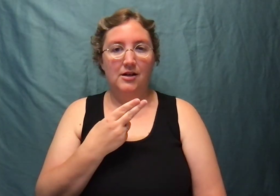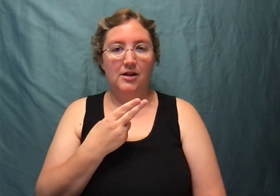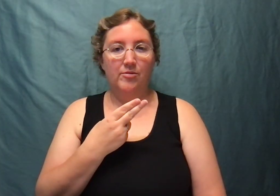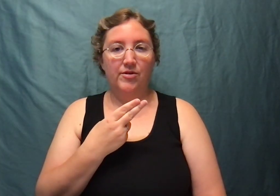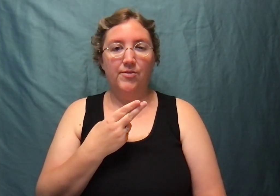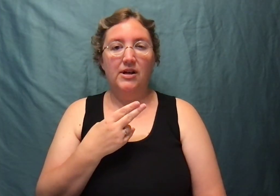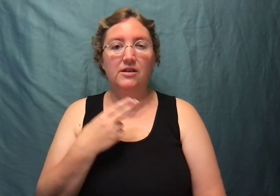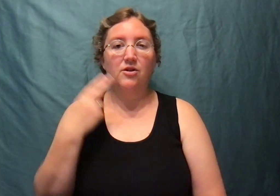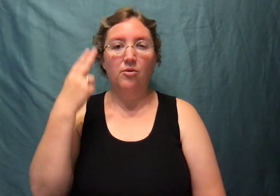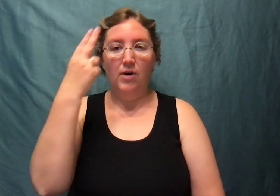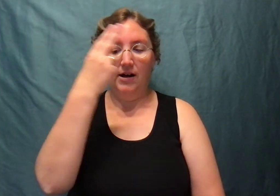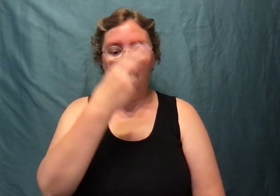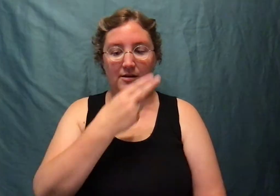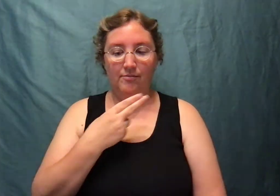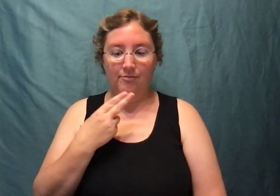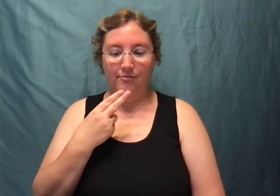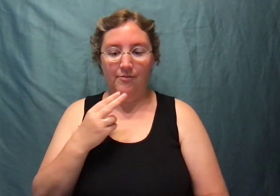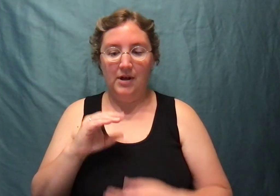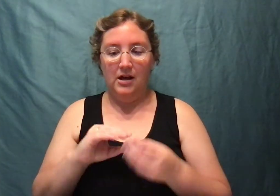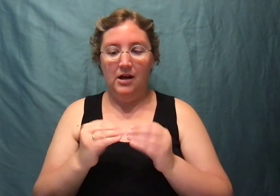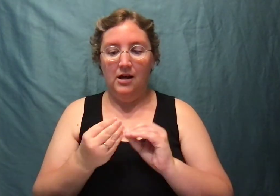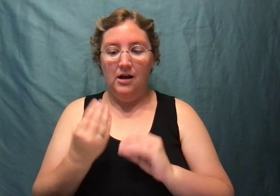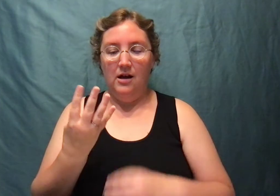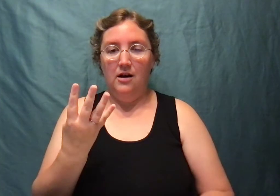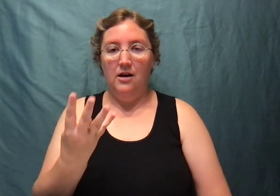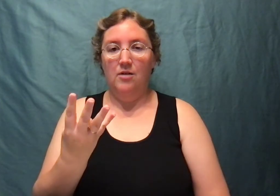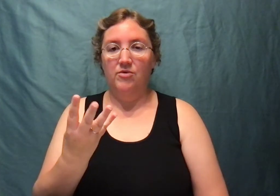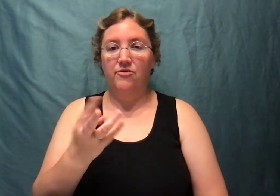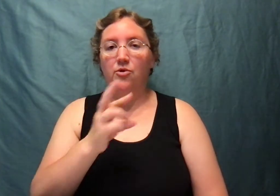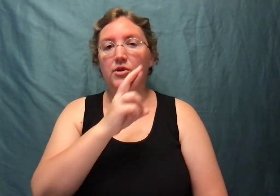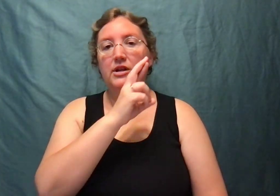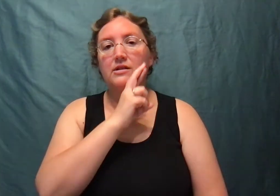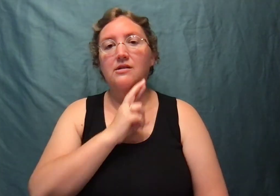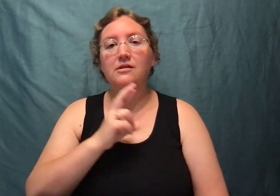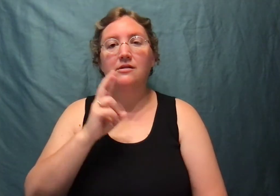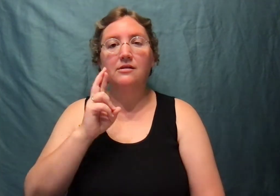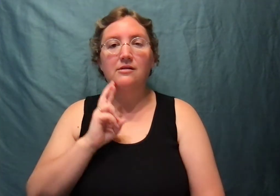Number 3 is Hawaii. Number 4 is